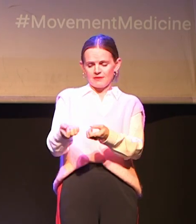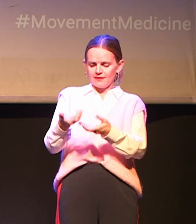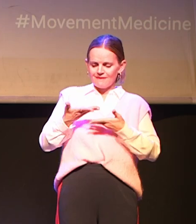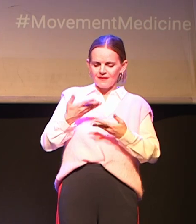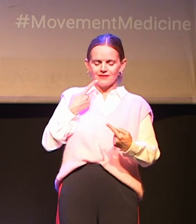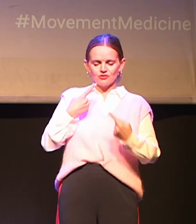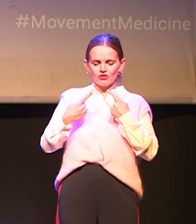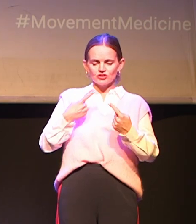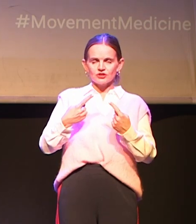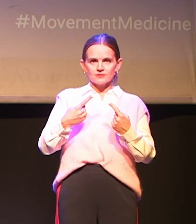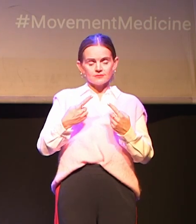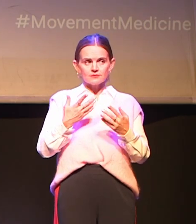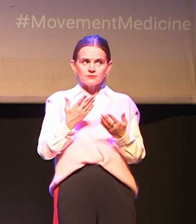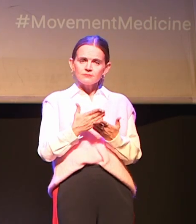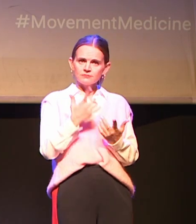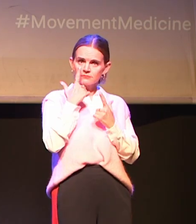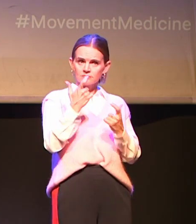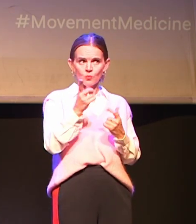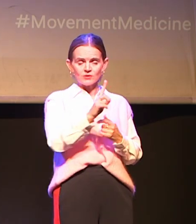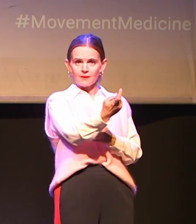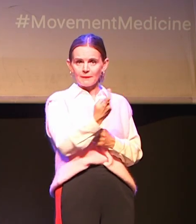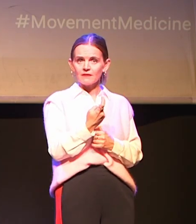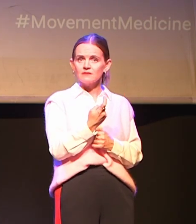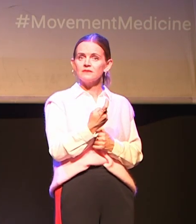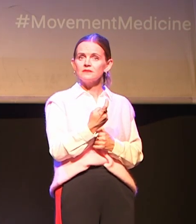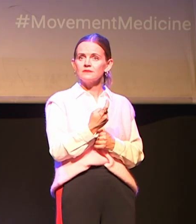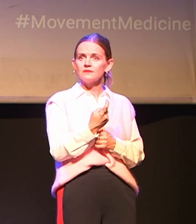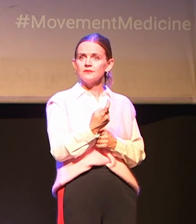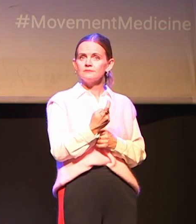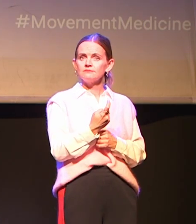read what was coming, like, right? And so